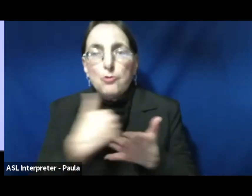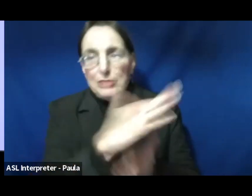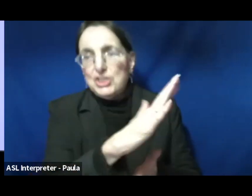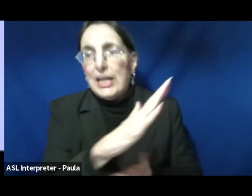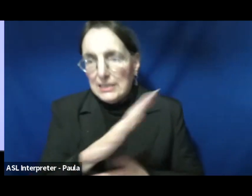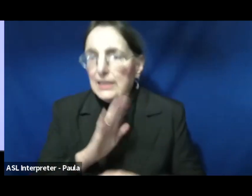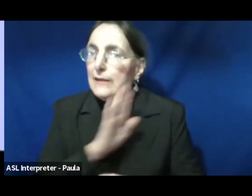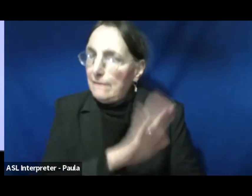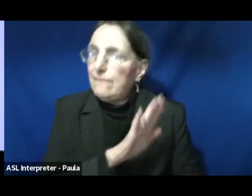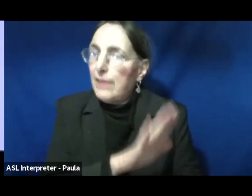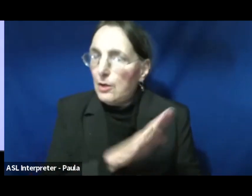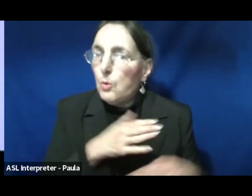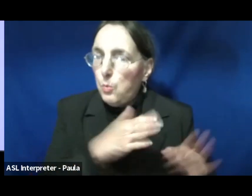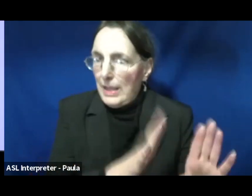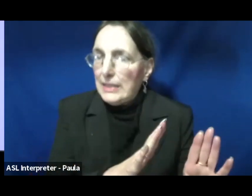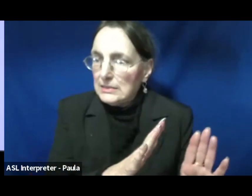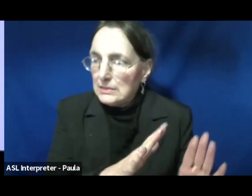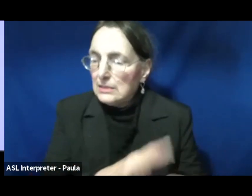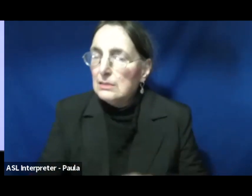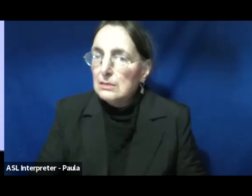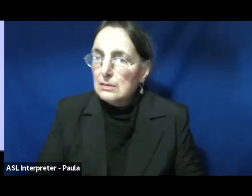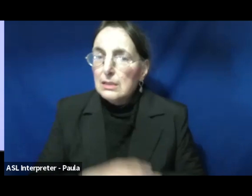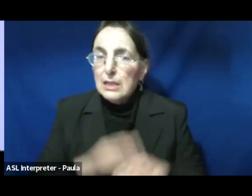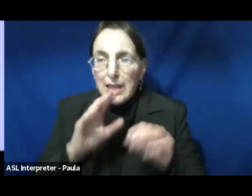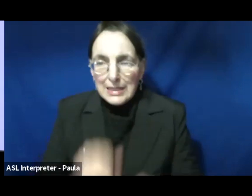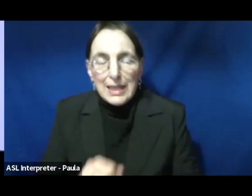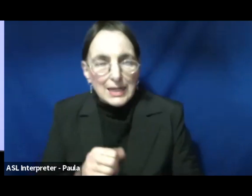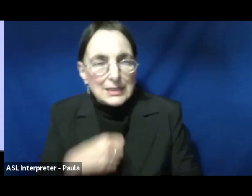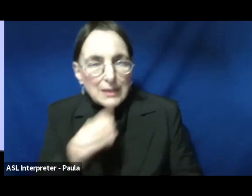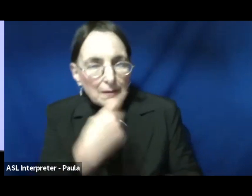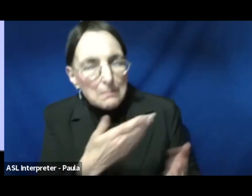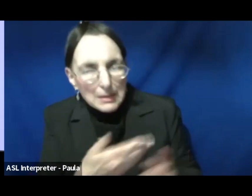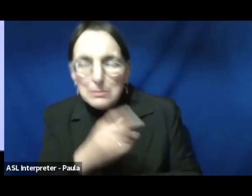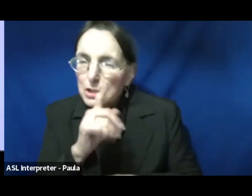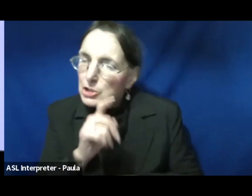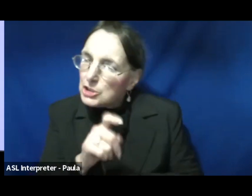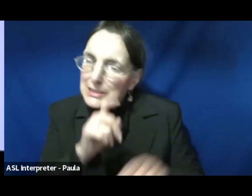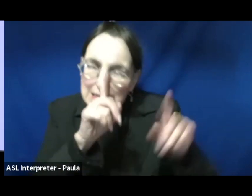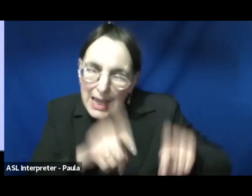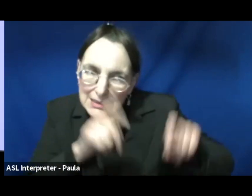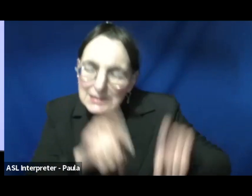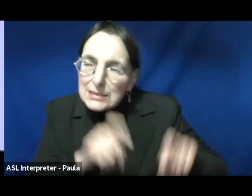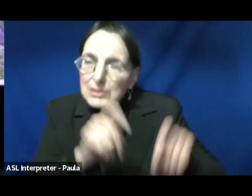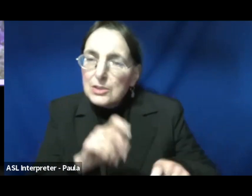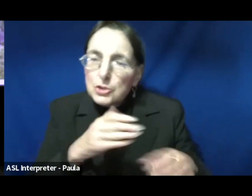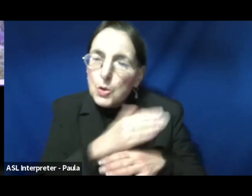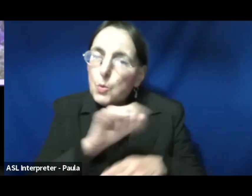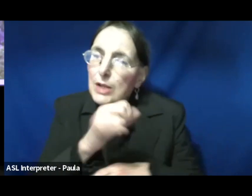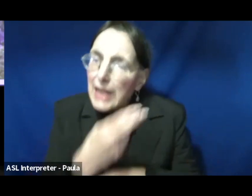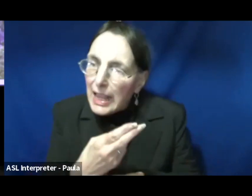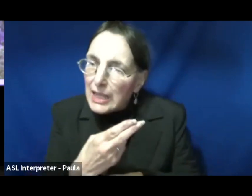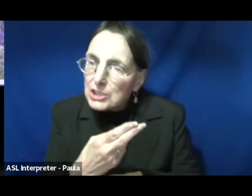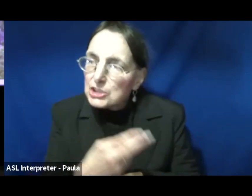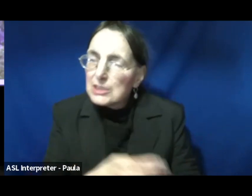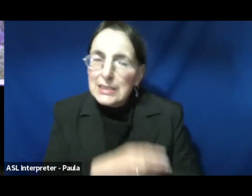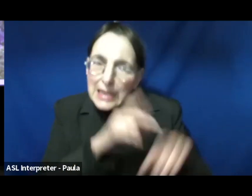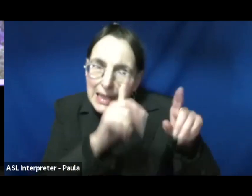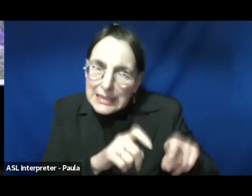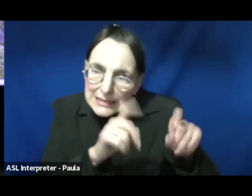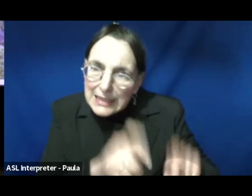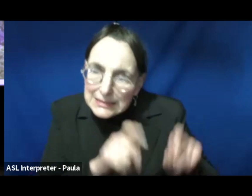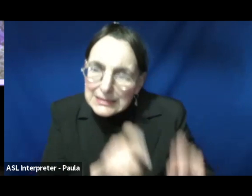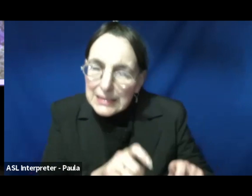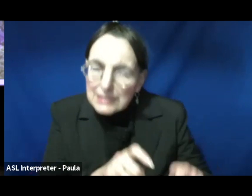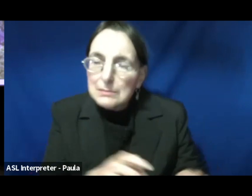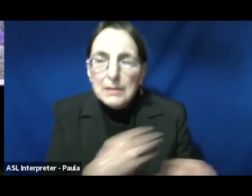them actually test the potency of their wood ash so we know exactly how much to apply and when to apply it? I could do that without rejecting what they